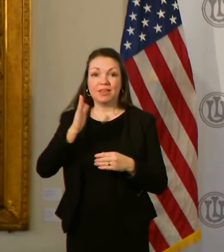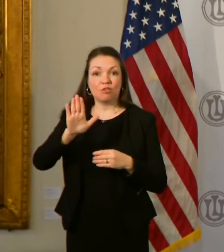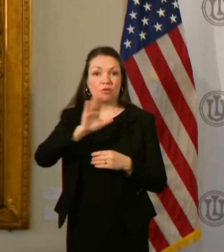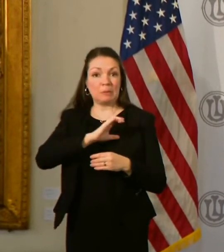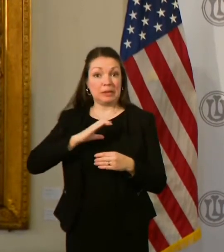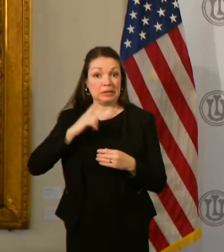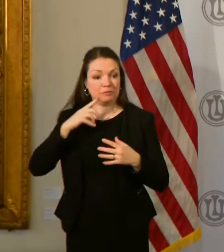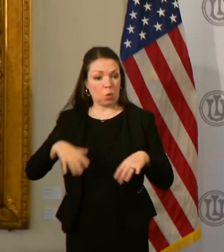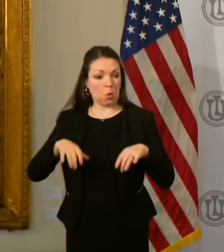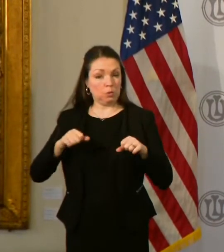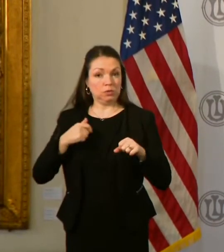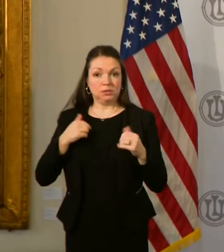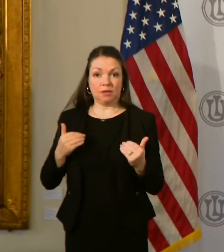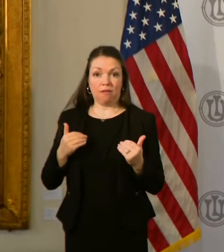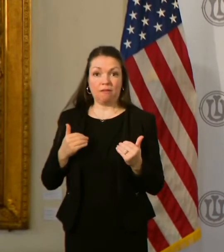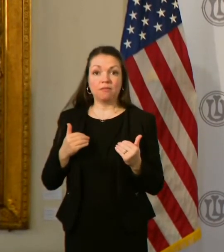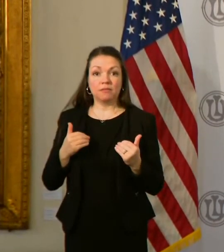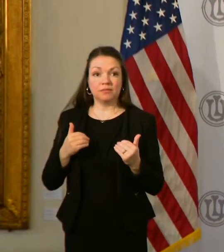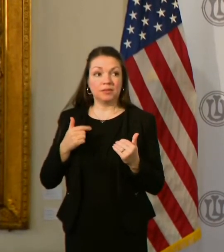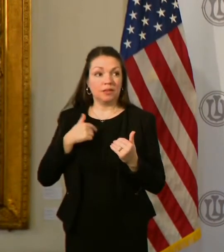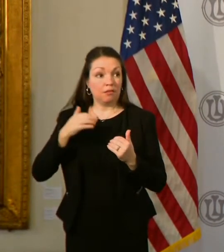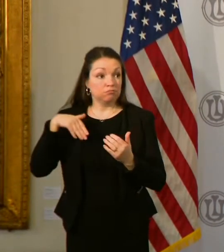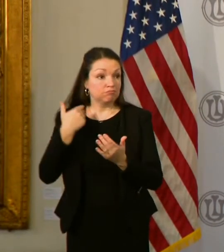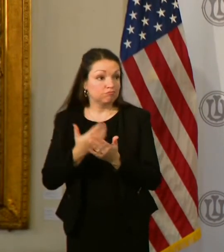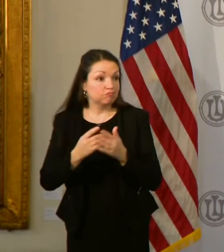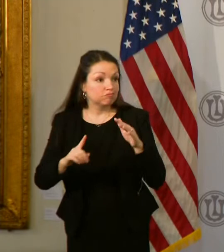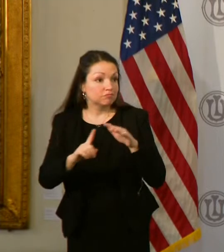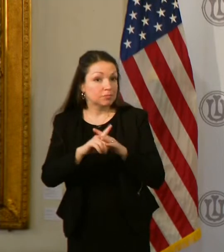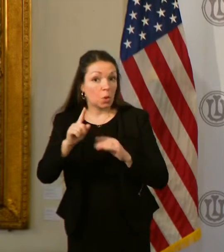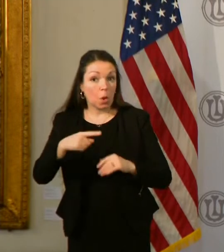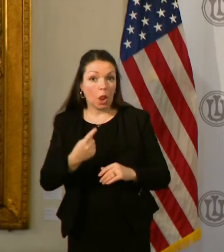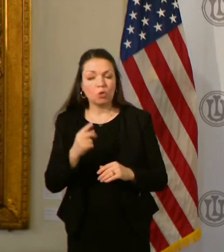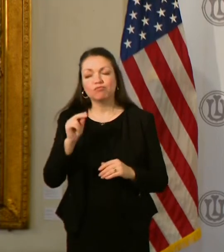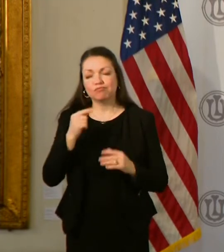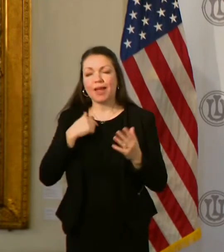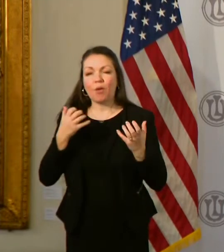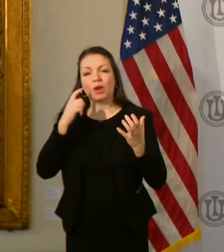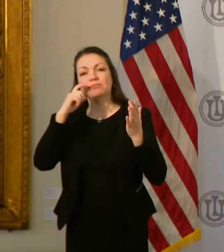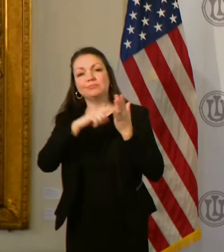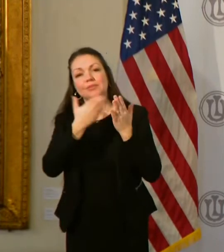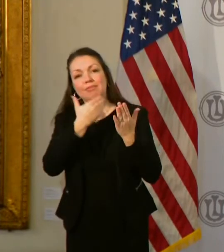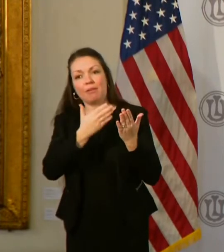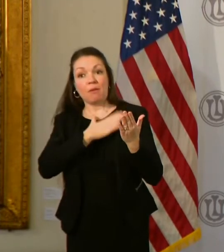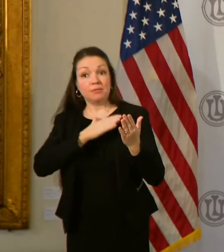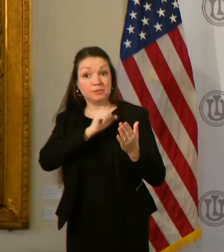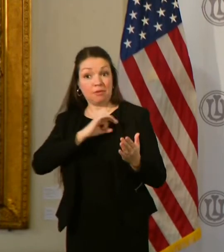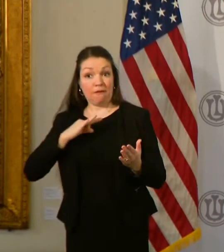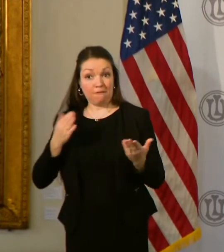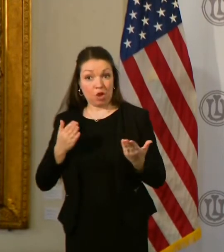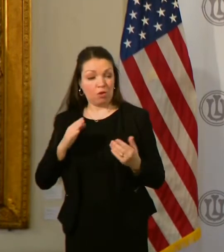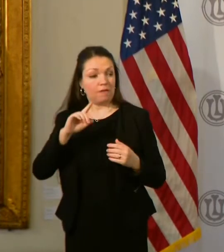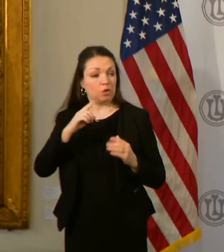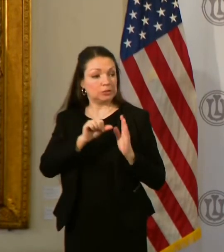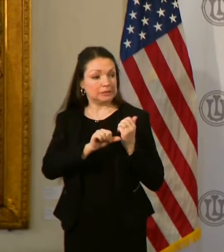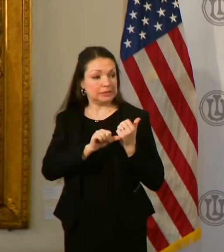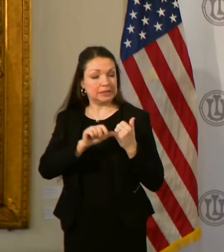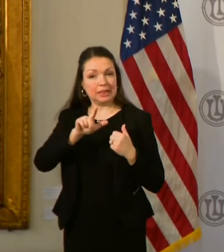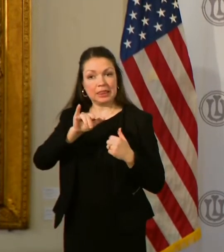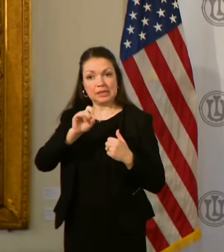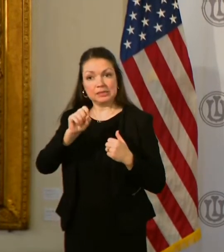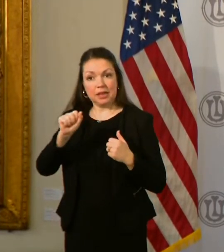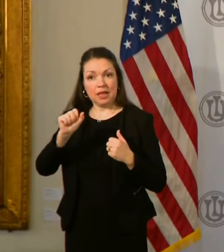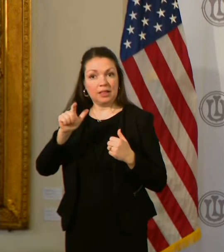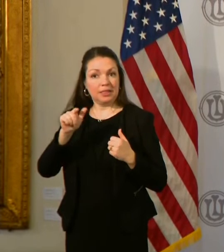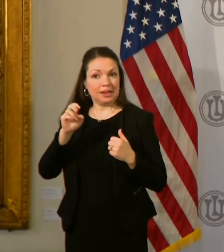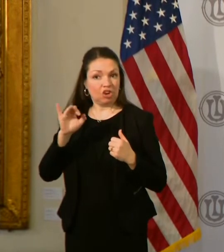today. I did not arrive here alone. I want to acknowledge my staff who was with me, First Assistant Risa Lanier,